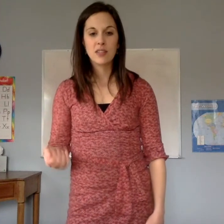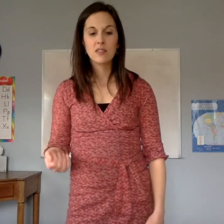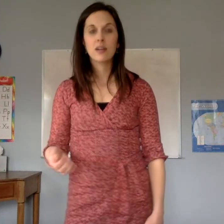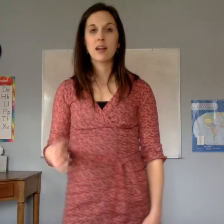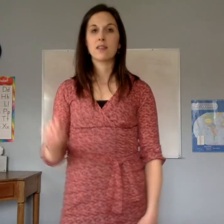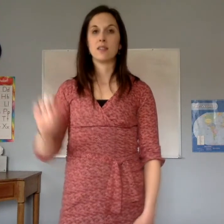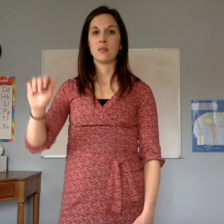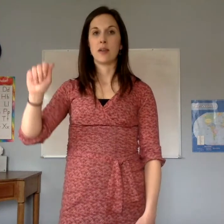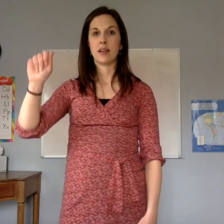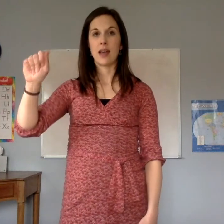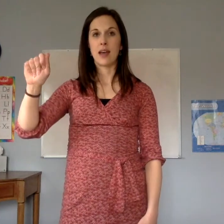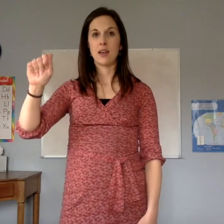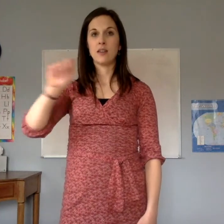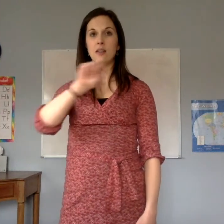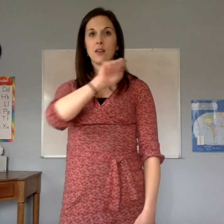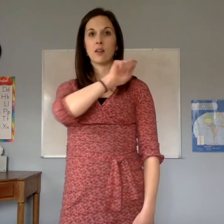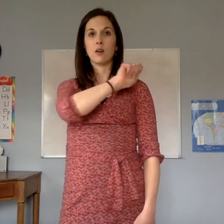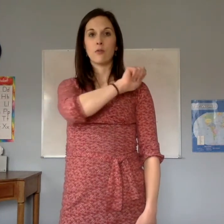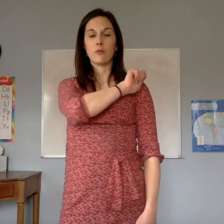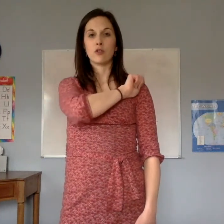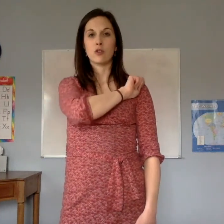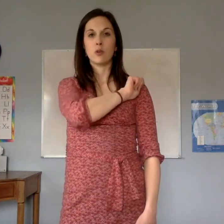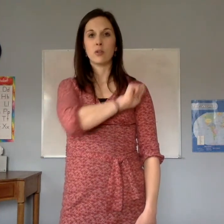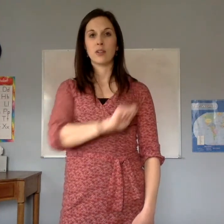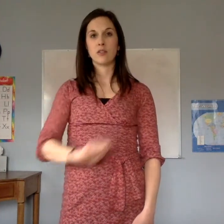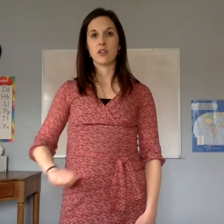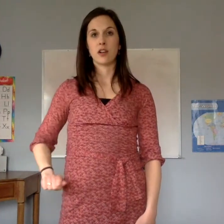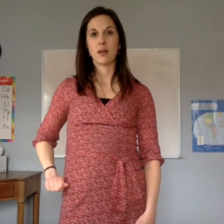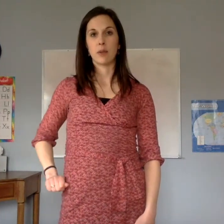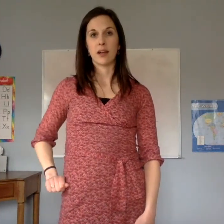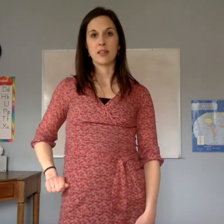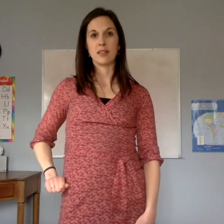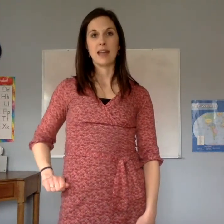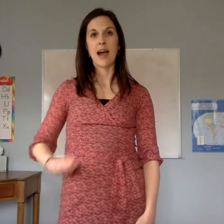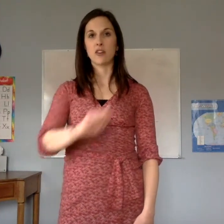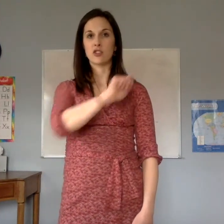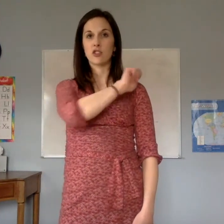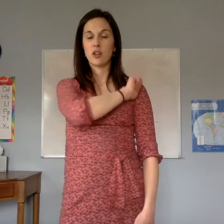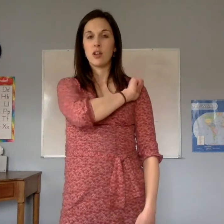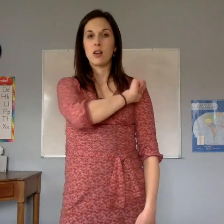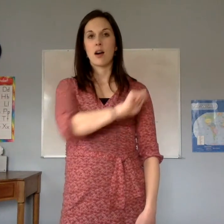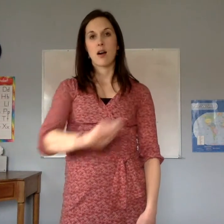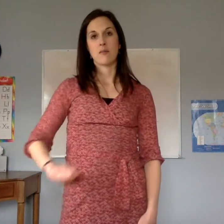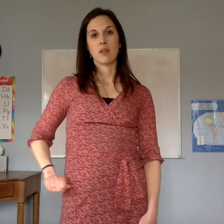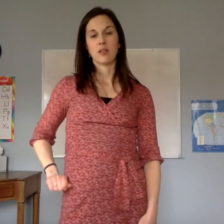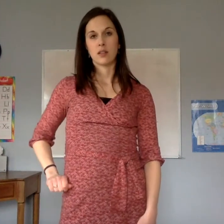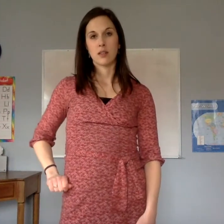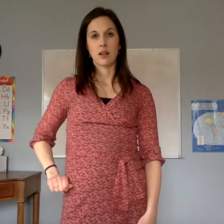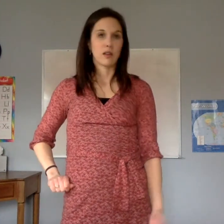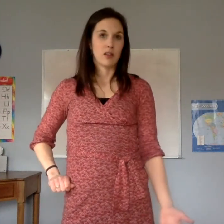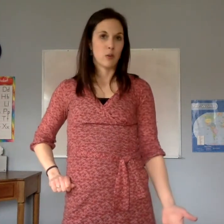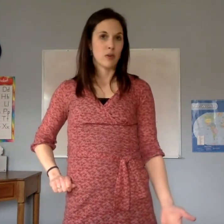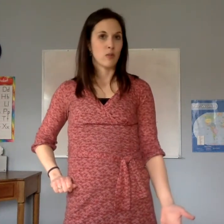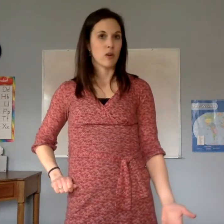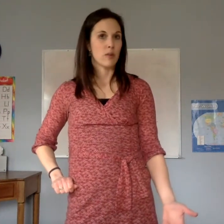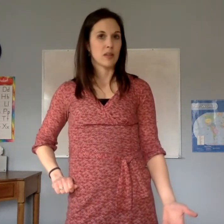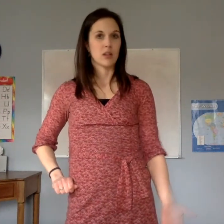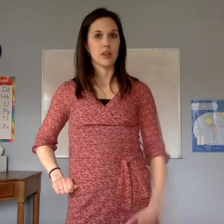Caesar Augustus, make an A and go from your shoulder down to your hip like a sash that a leader would have worn, a military